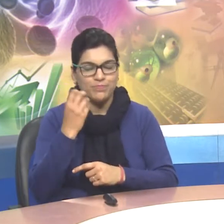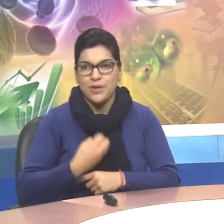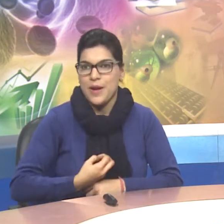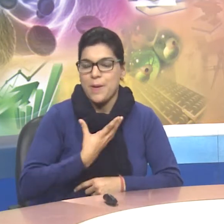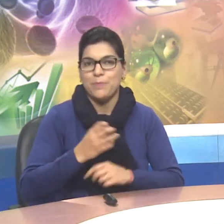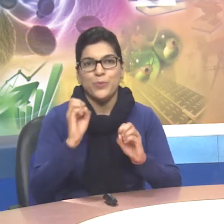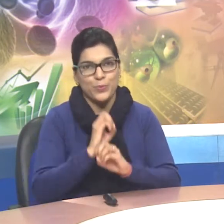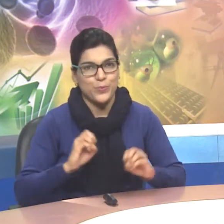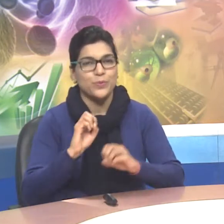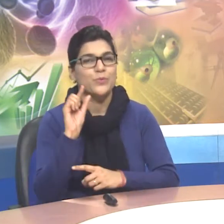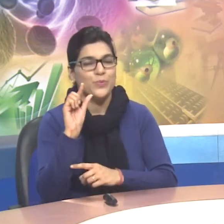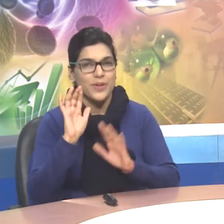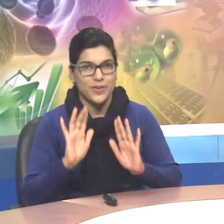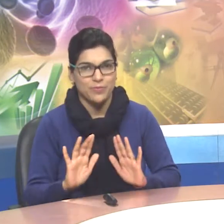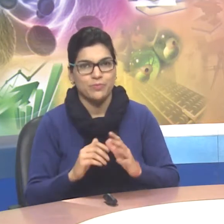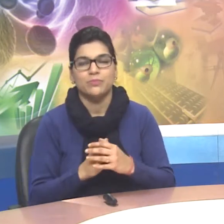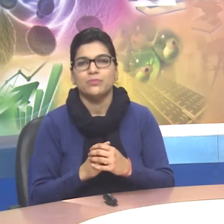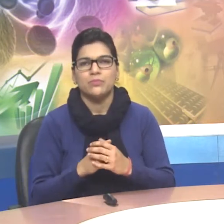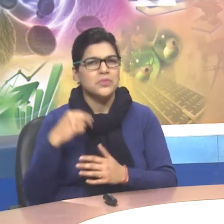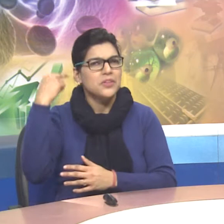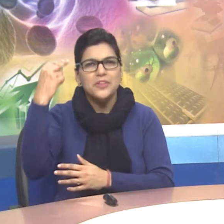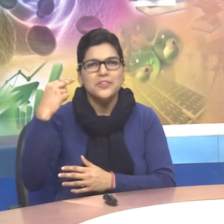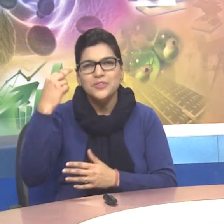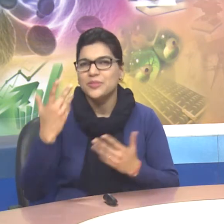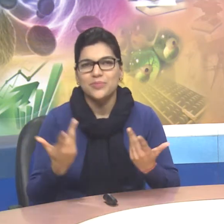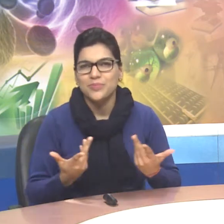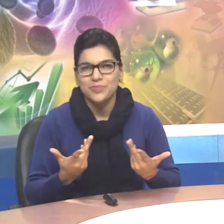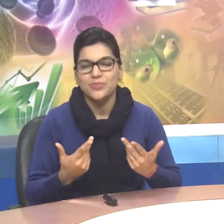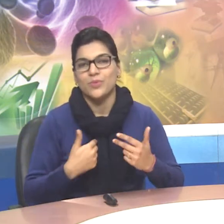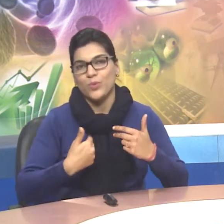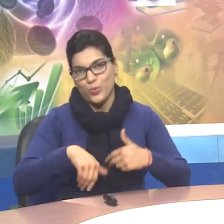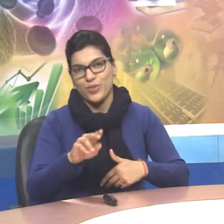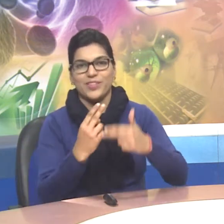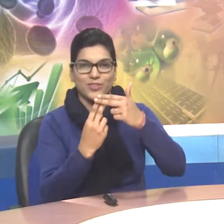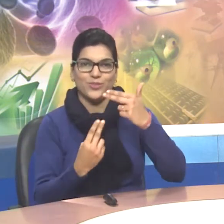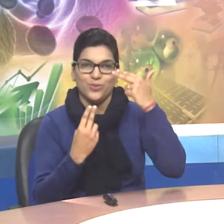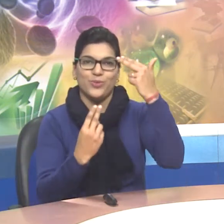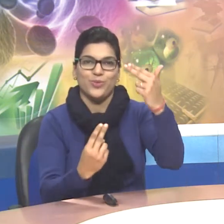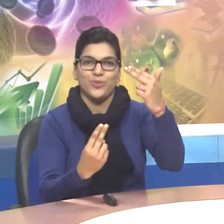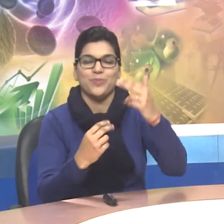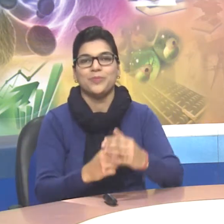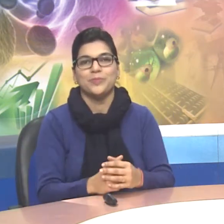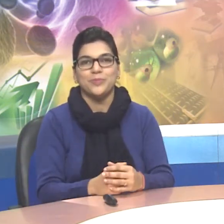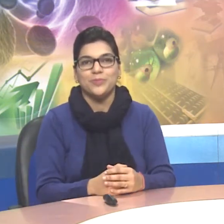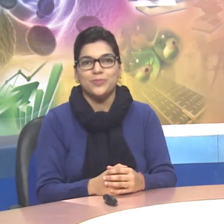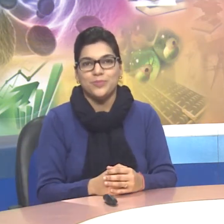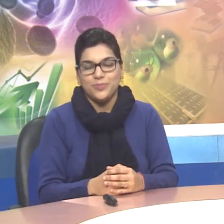she is little upset. Let's find out the reason behind the upset.